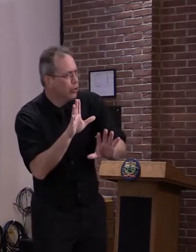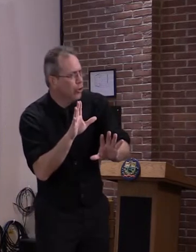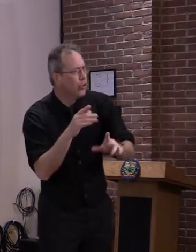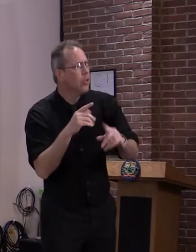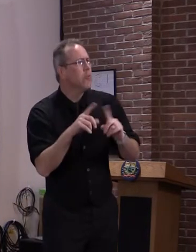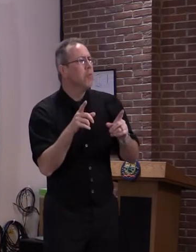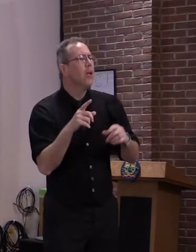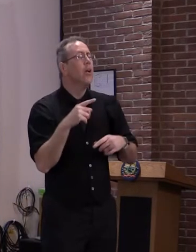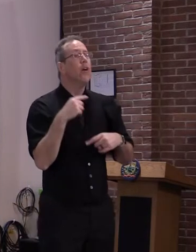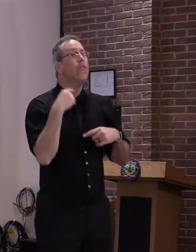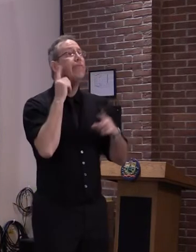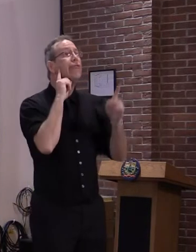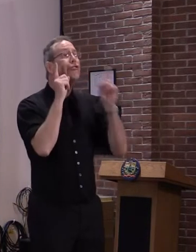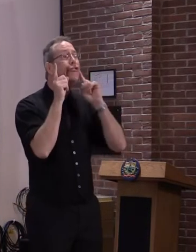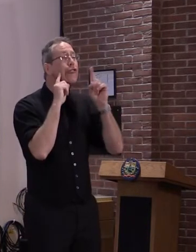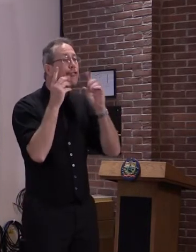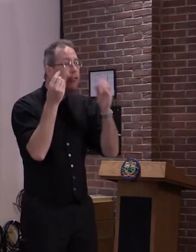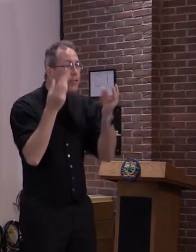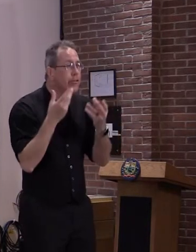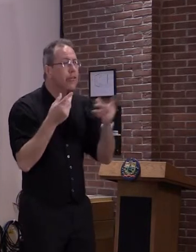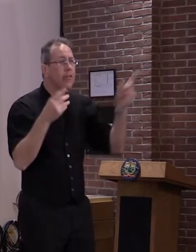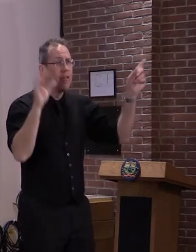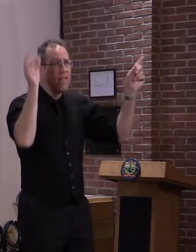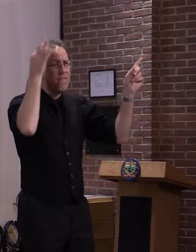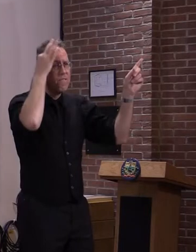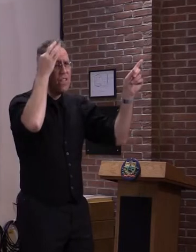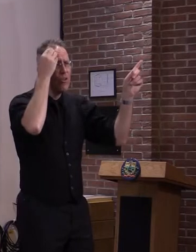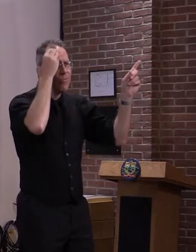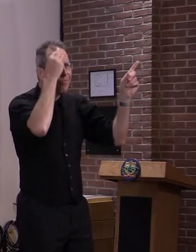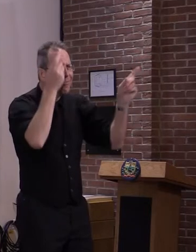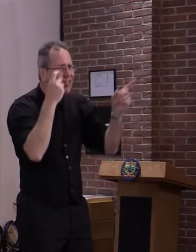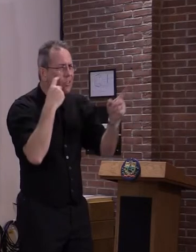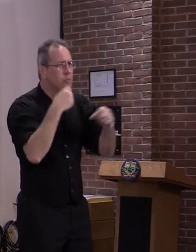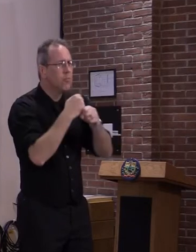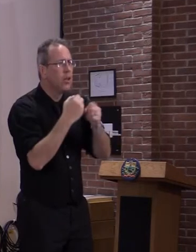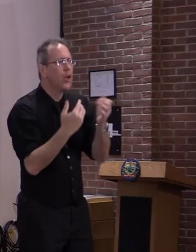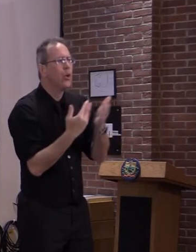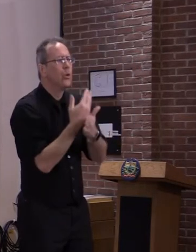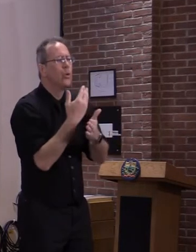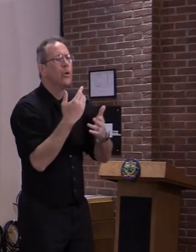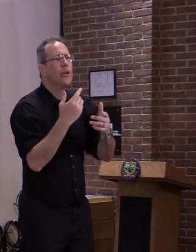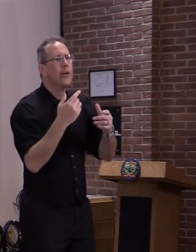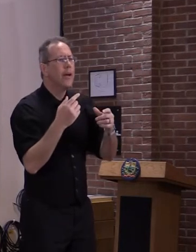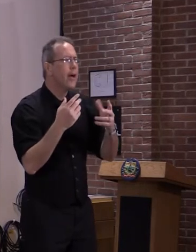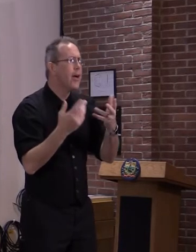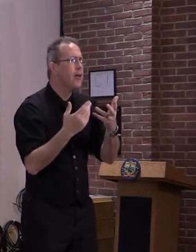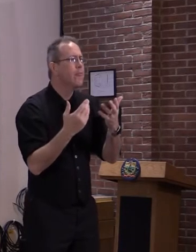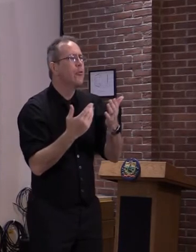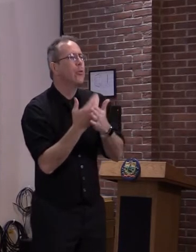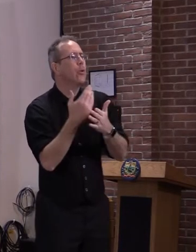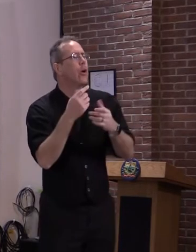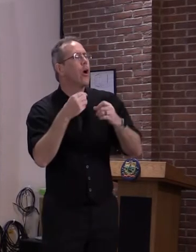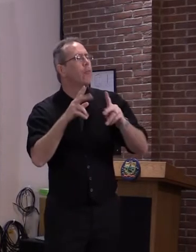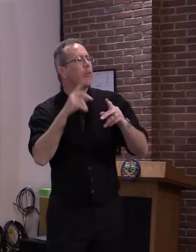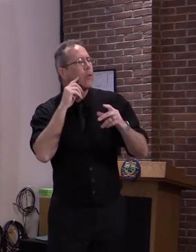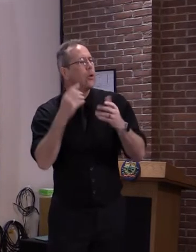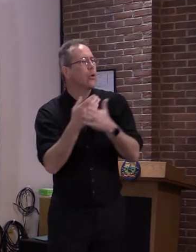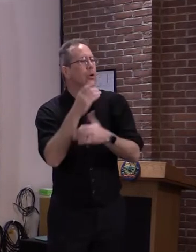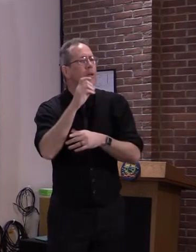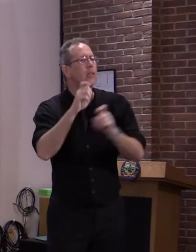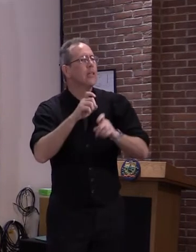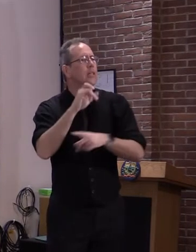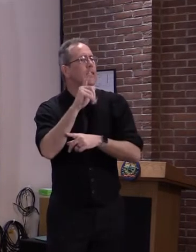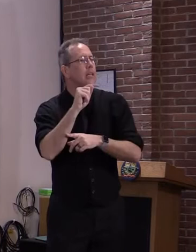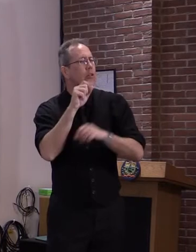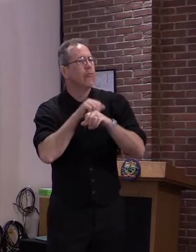given Americans another opportunity to get several more test kits for their family. So I would hope that if those